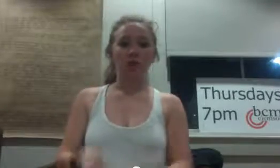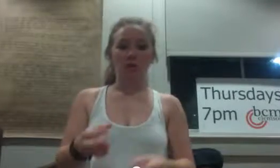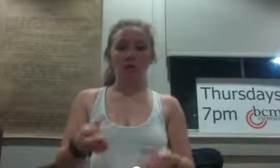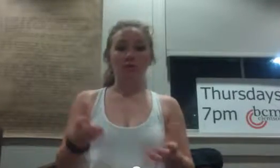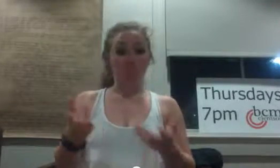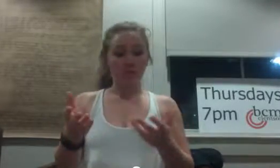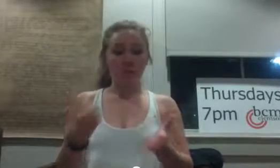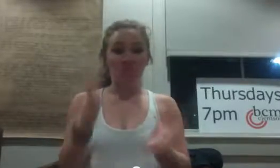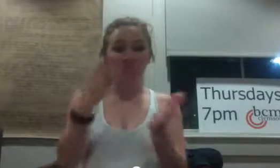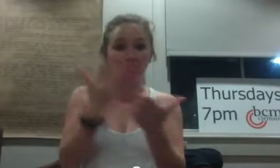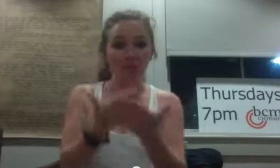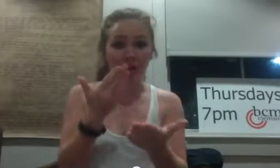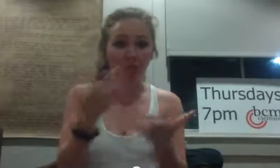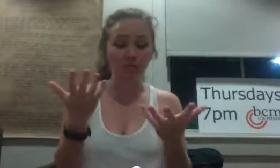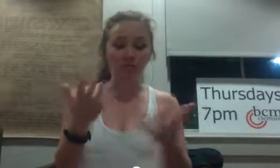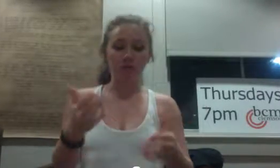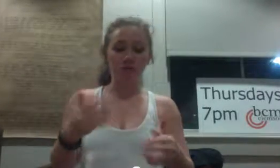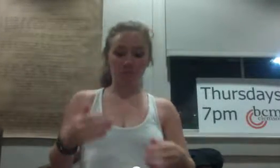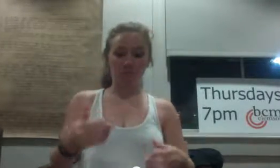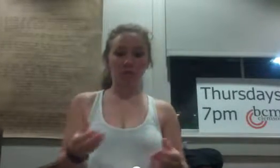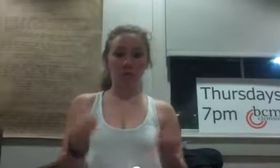They're in our food.